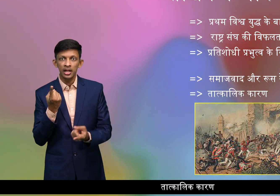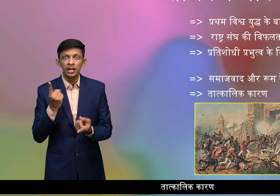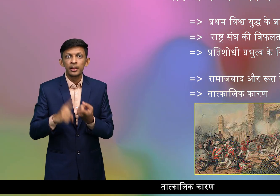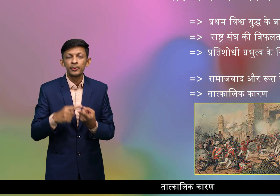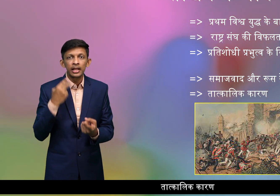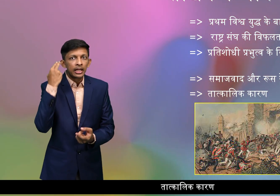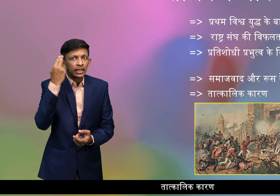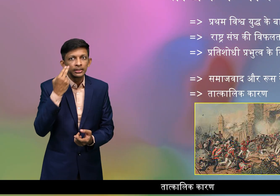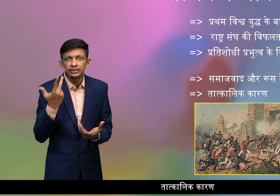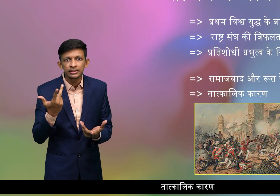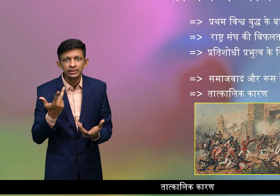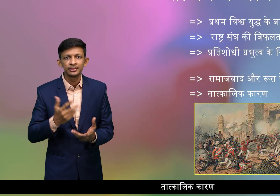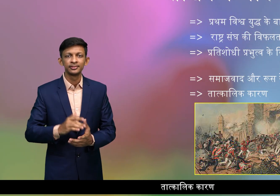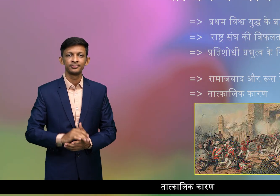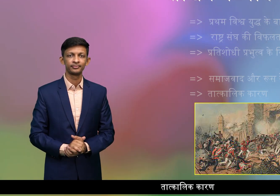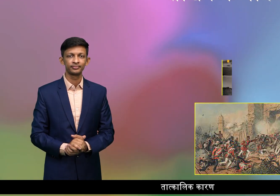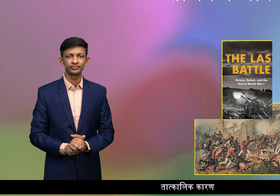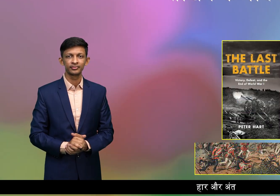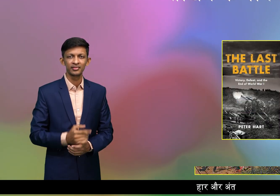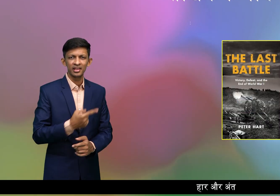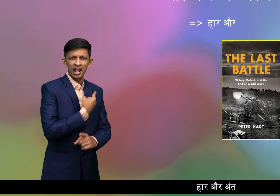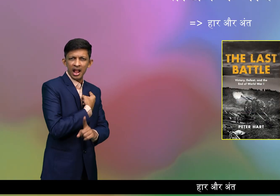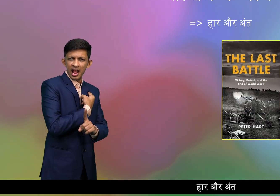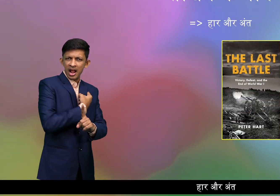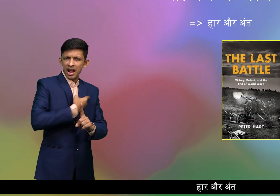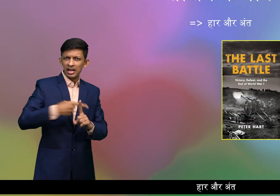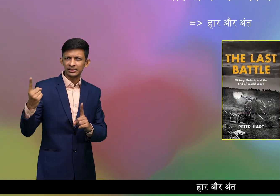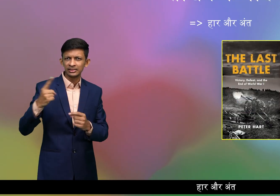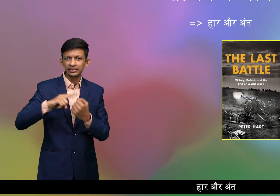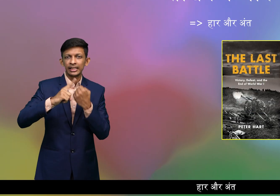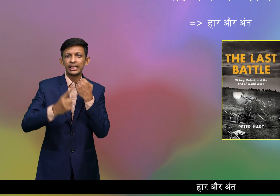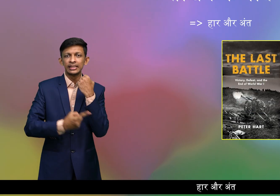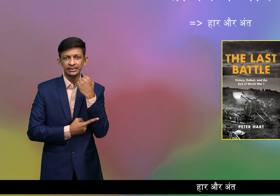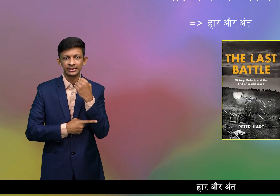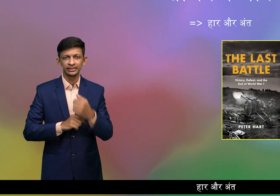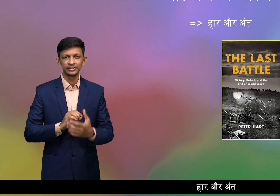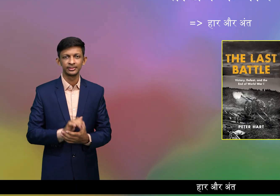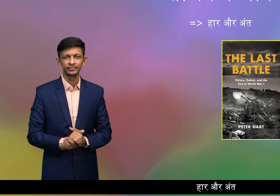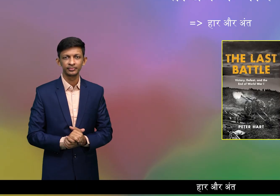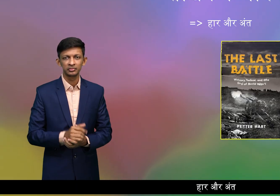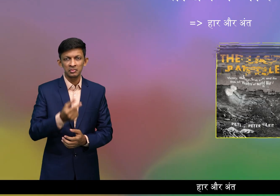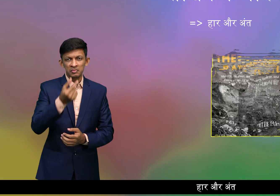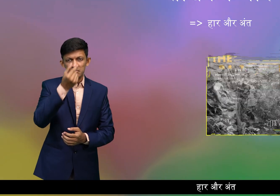Immediate cause. The defeat and the end.